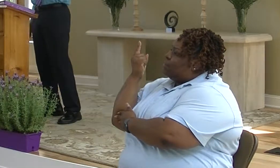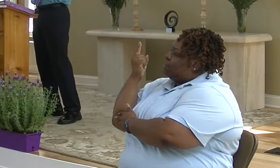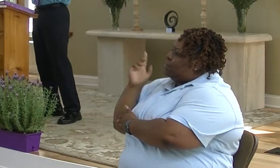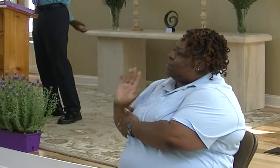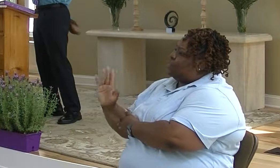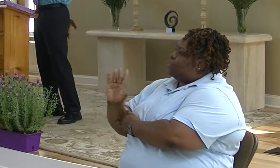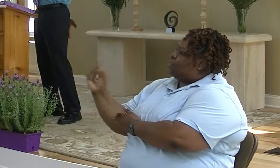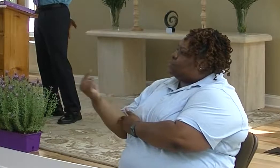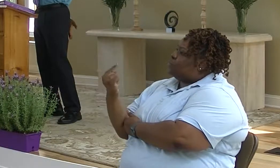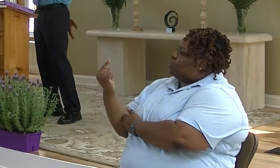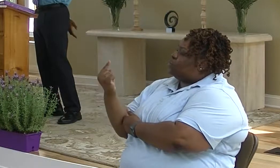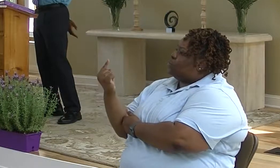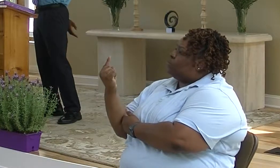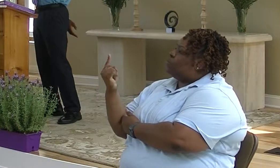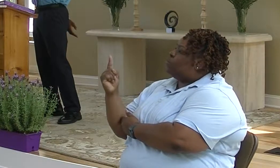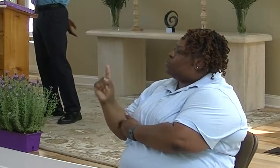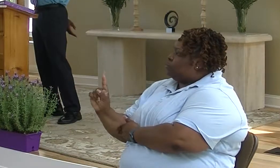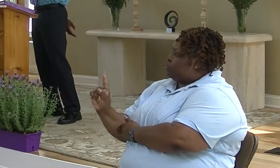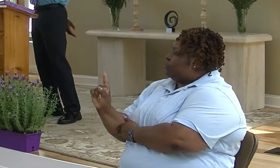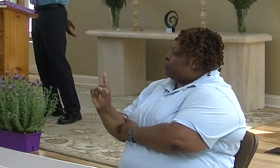there's only one.